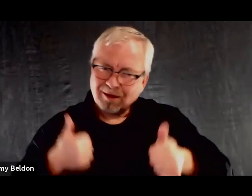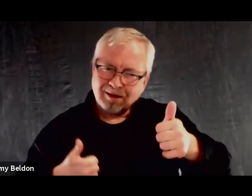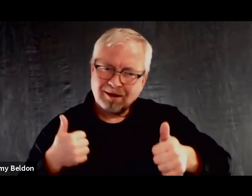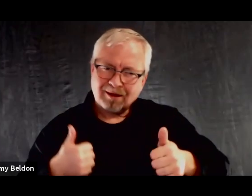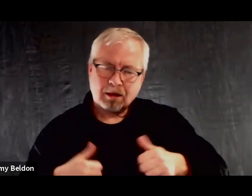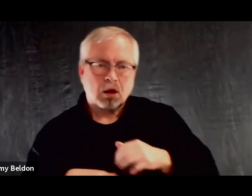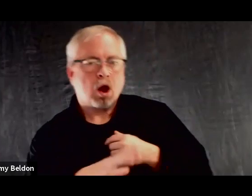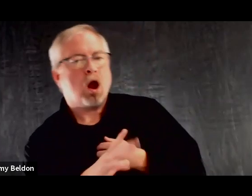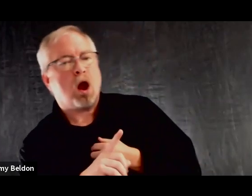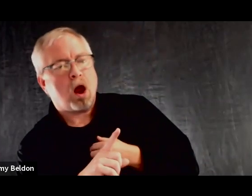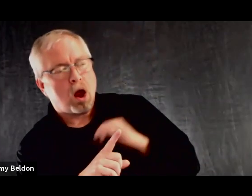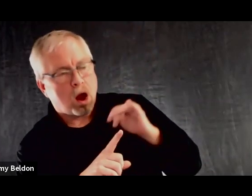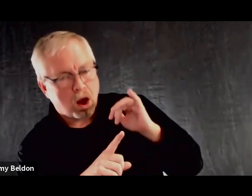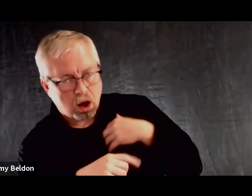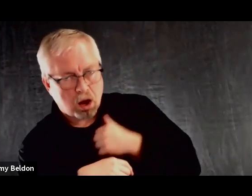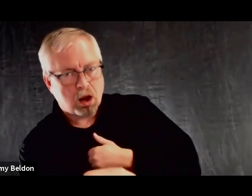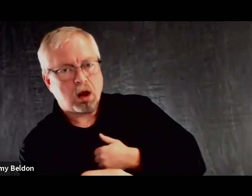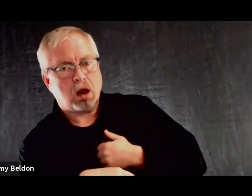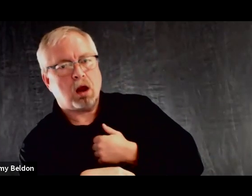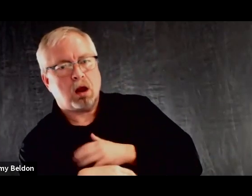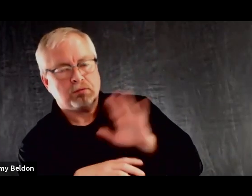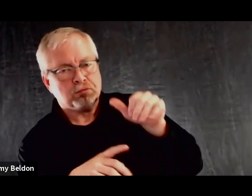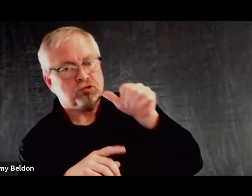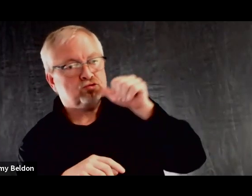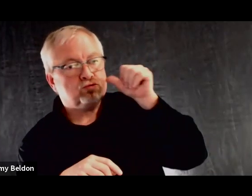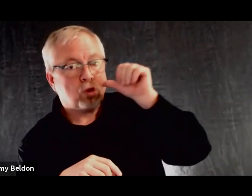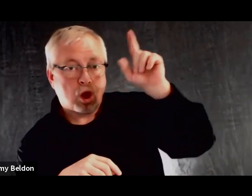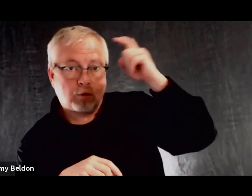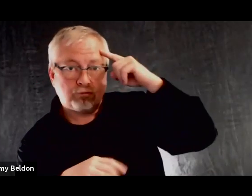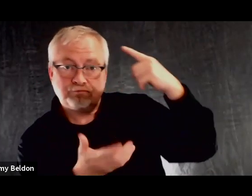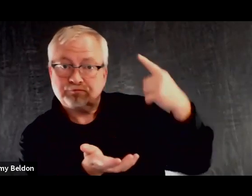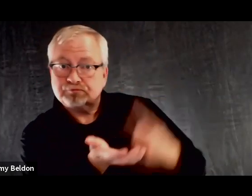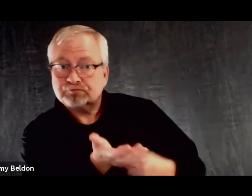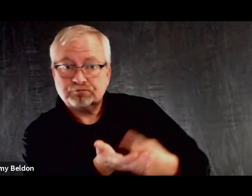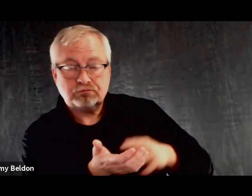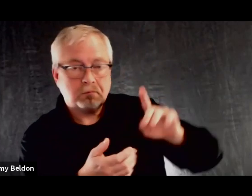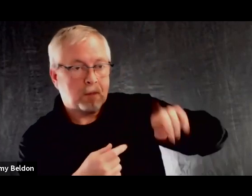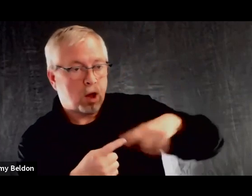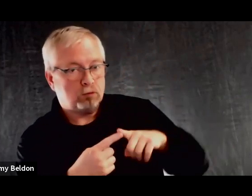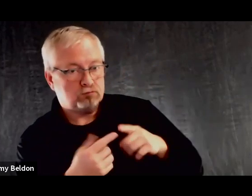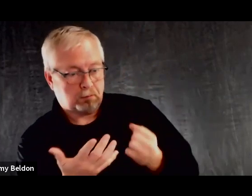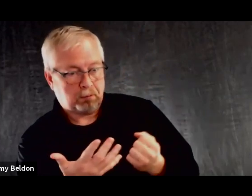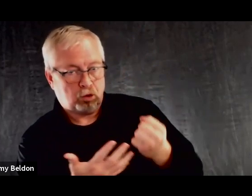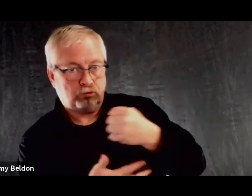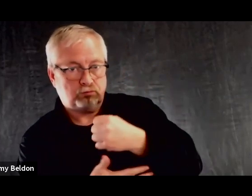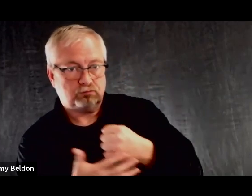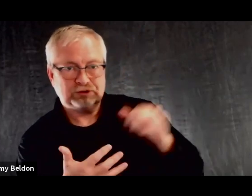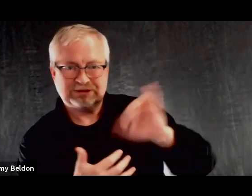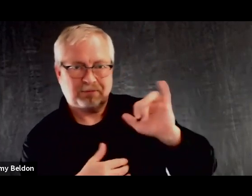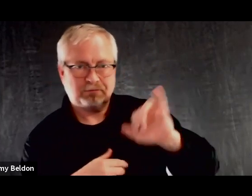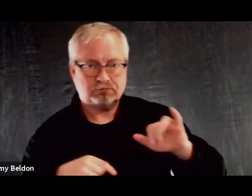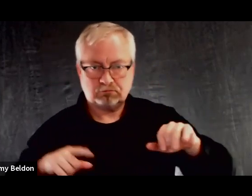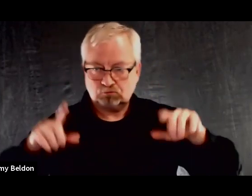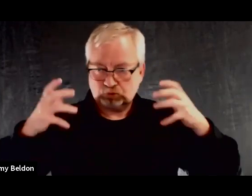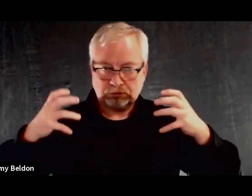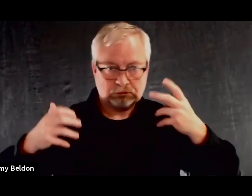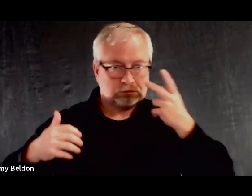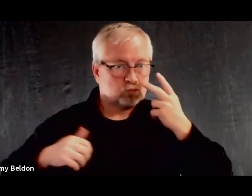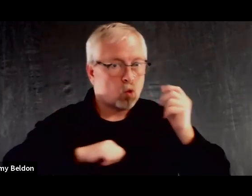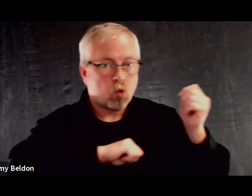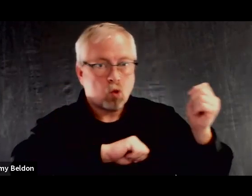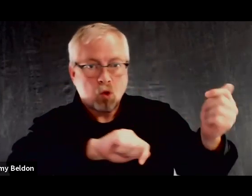governor yesterday, as you listed off those same priorities, he began talking about how he wants to see everyone in Hormel tested. Those are